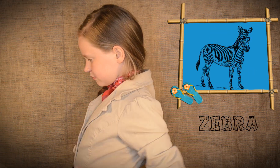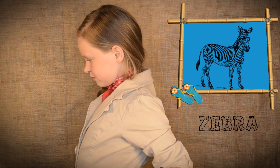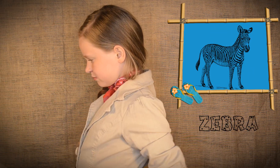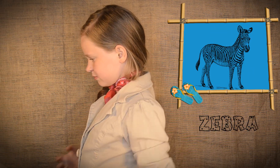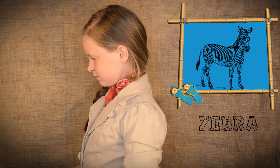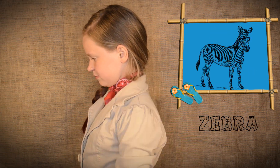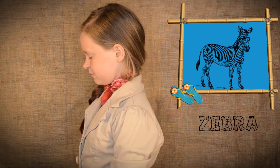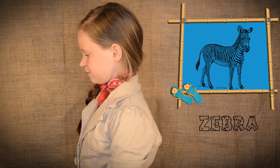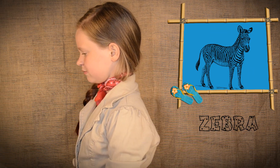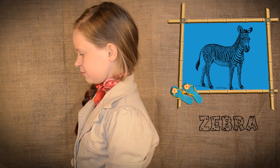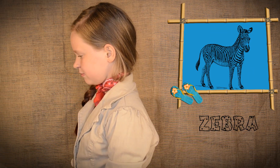Zebra